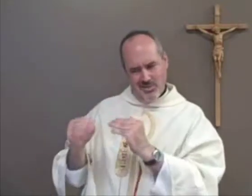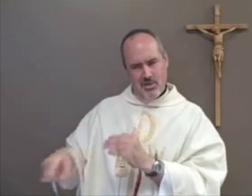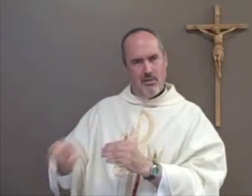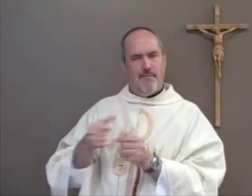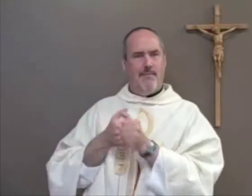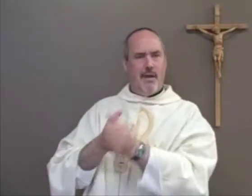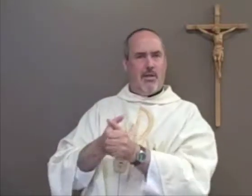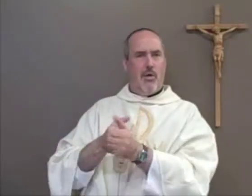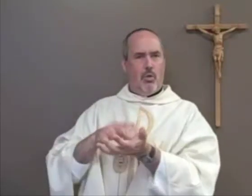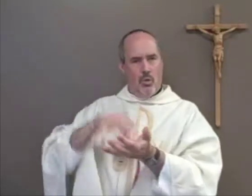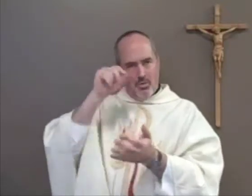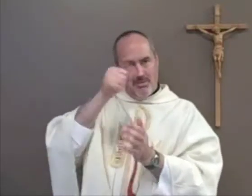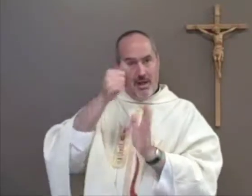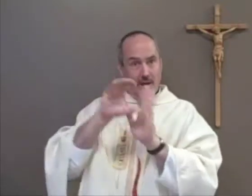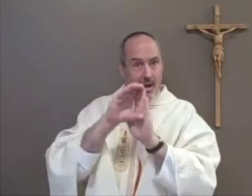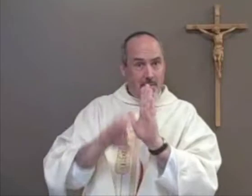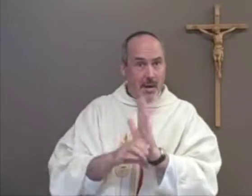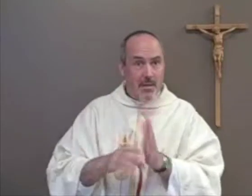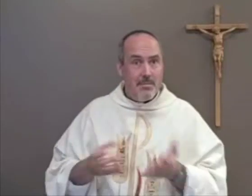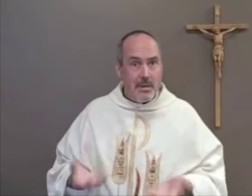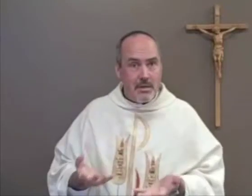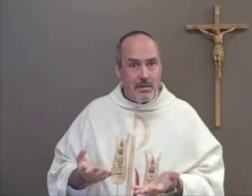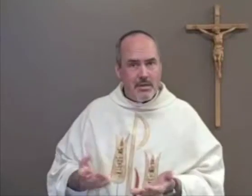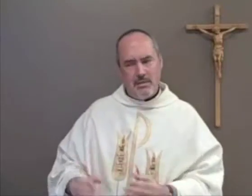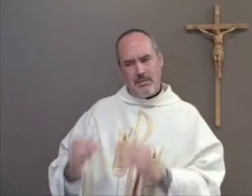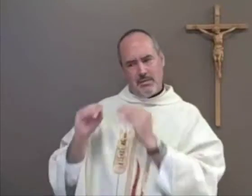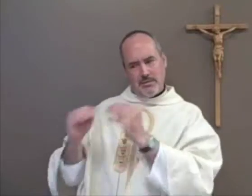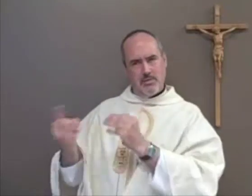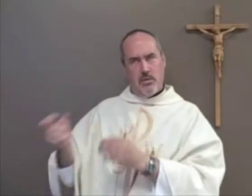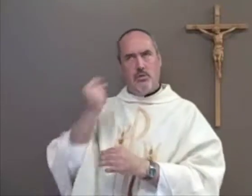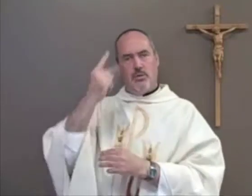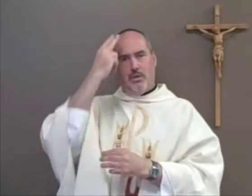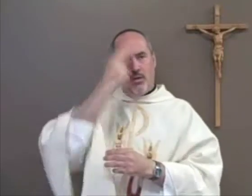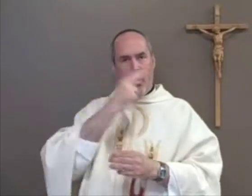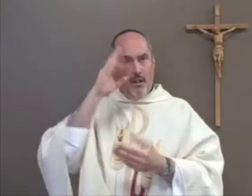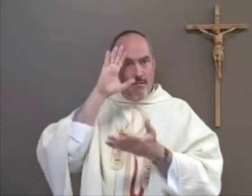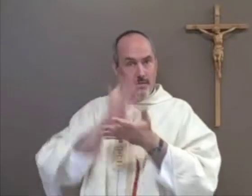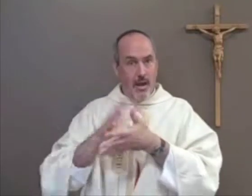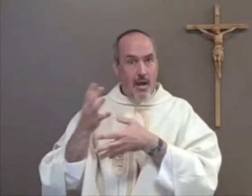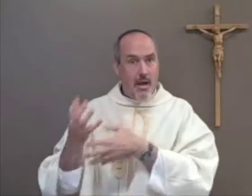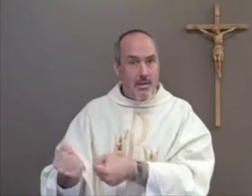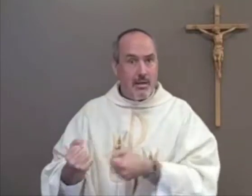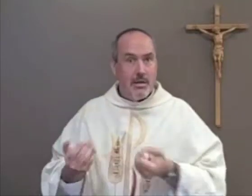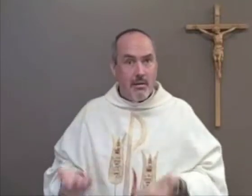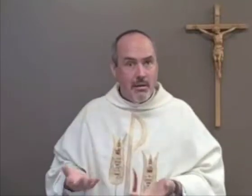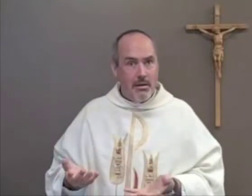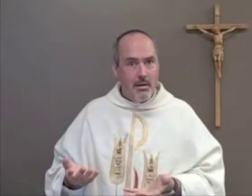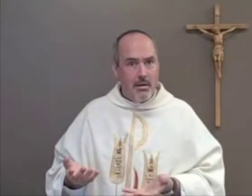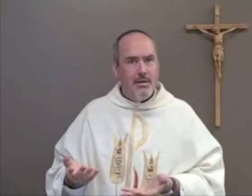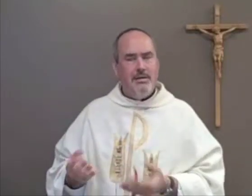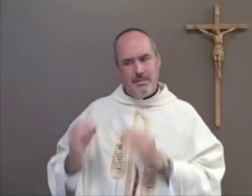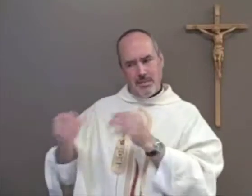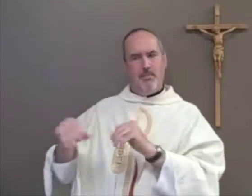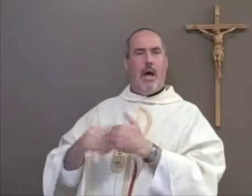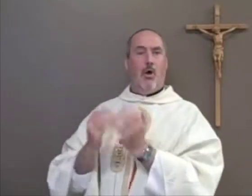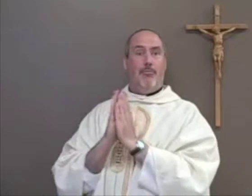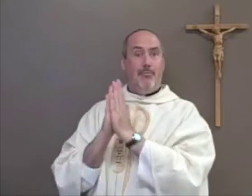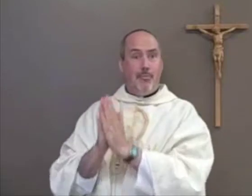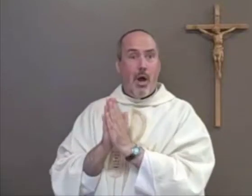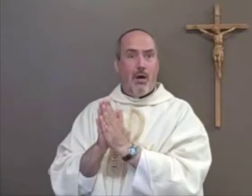We have to teach them to follow the Ten Commandments and how to understand Catholicism. We have to teach them to pray